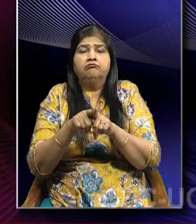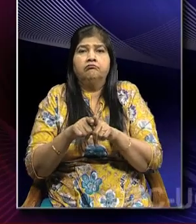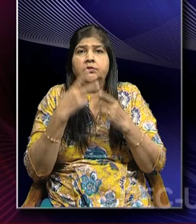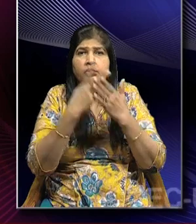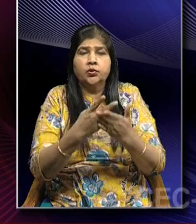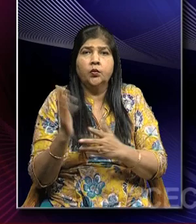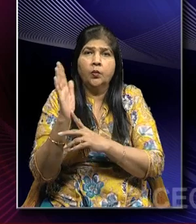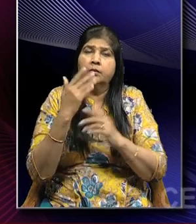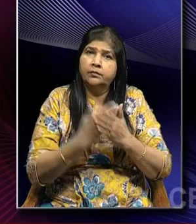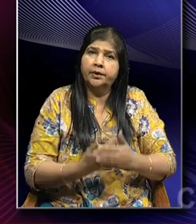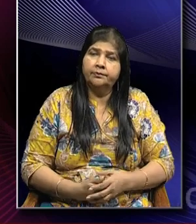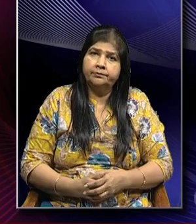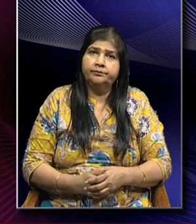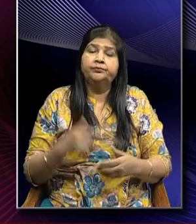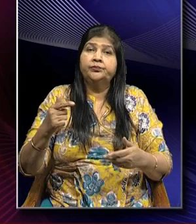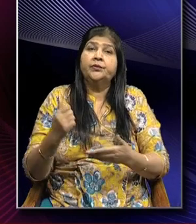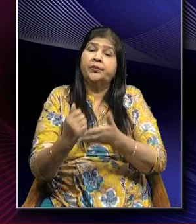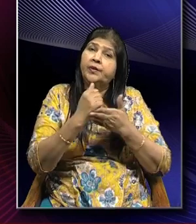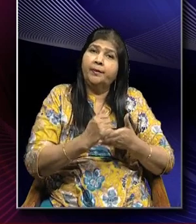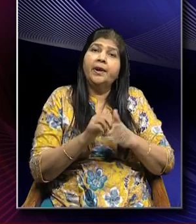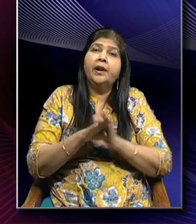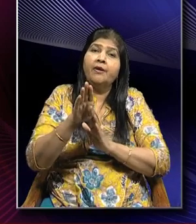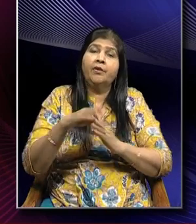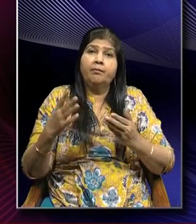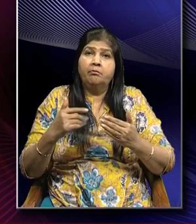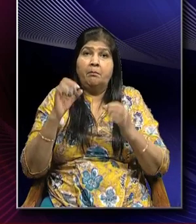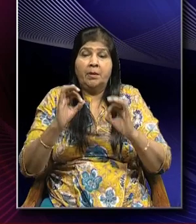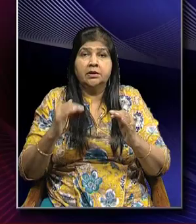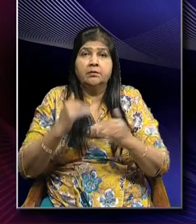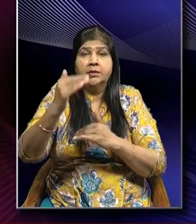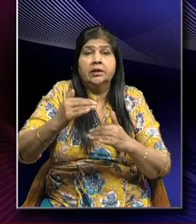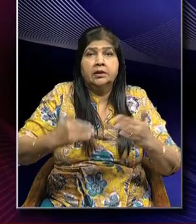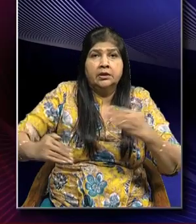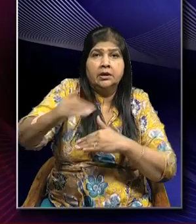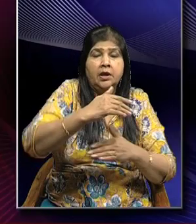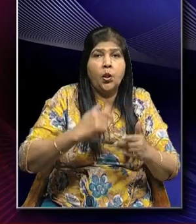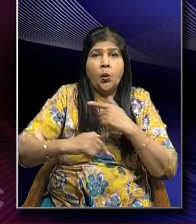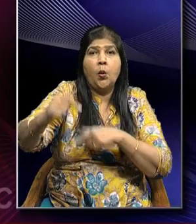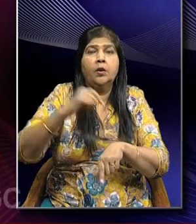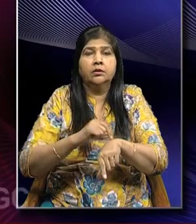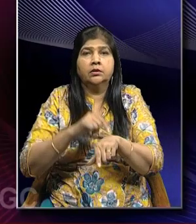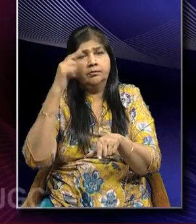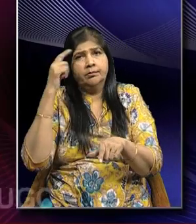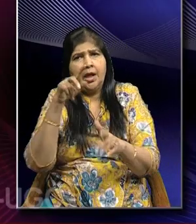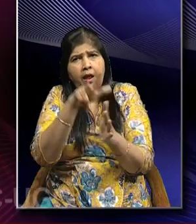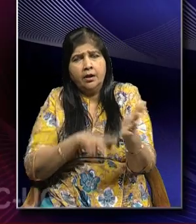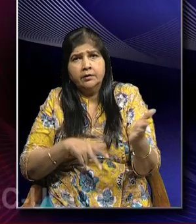ESG reporting. It is also helpful in developing a much better sustainable long-term strategy. You can't sustain